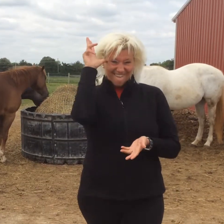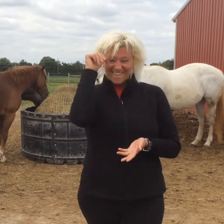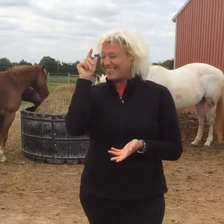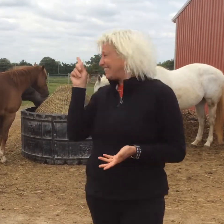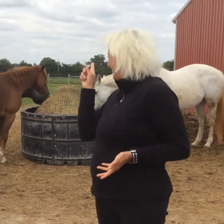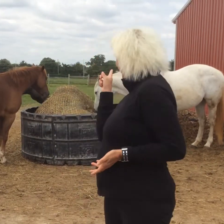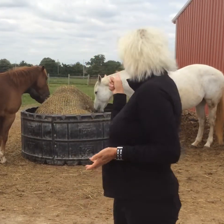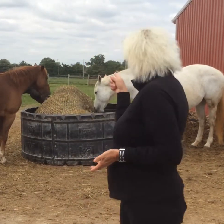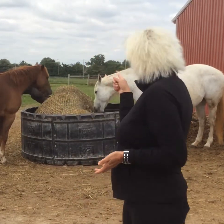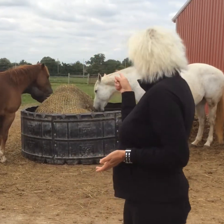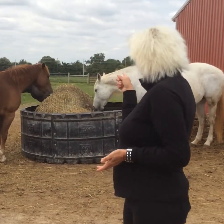there.